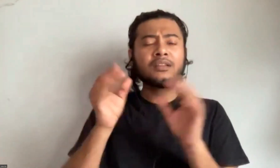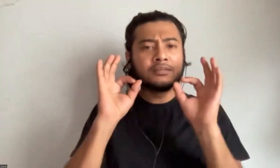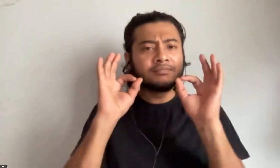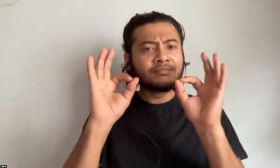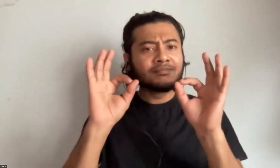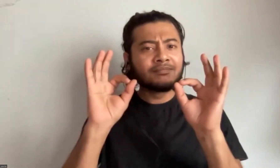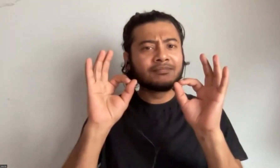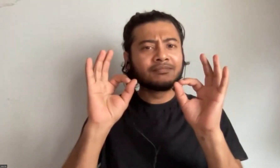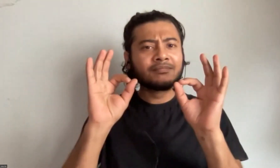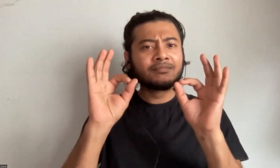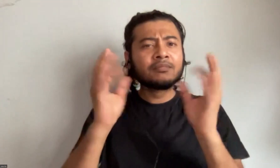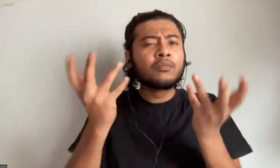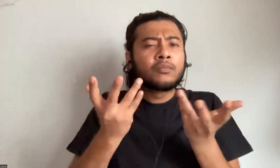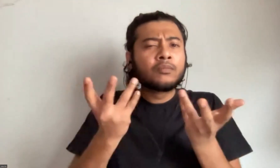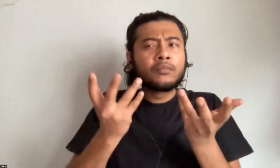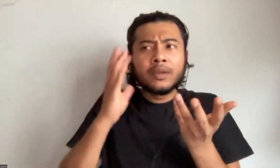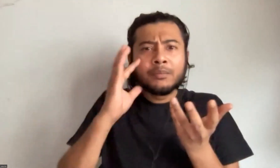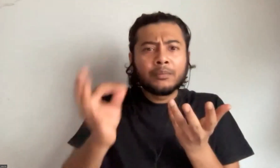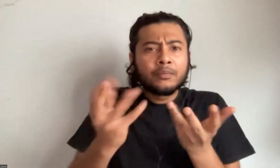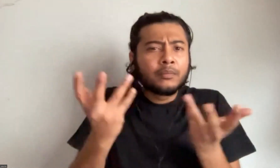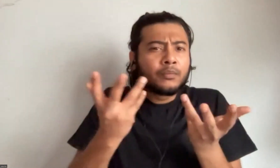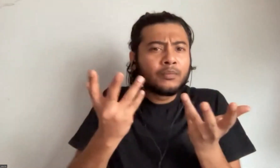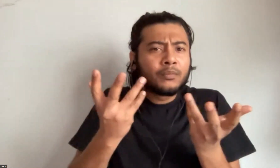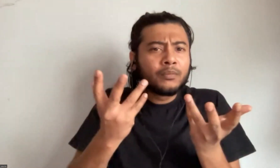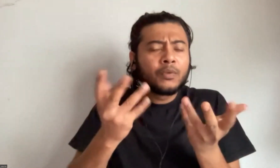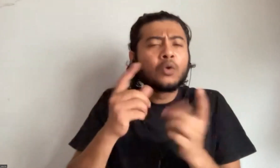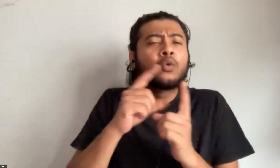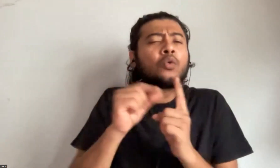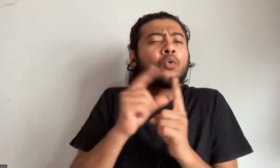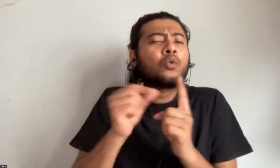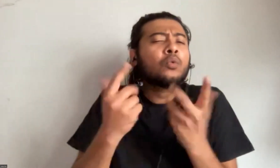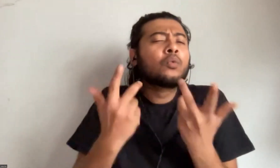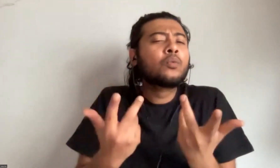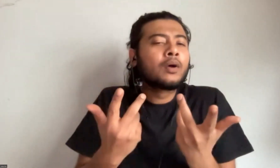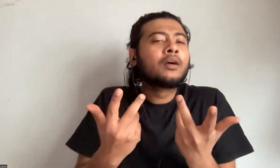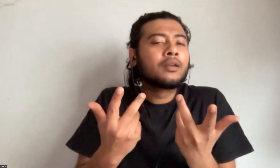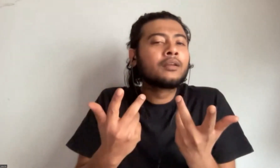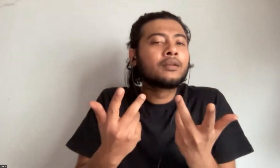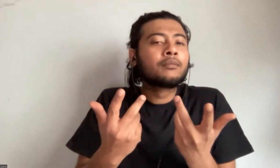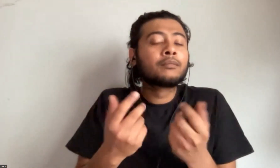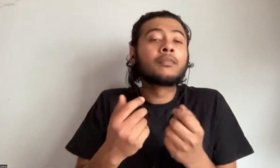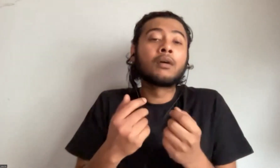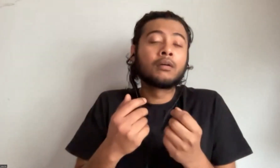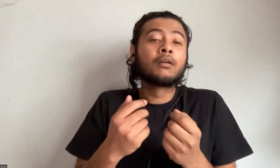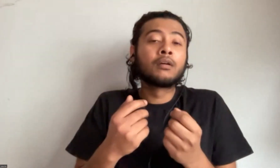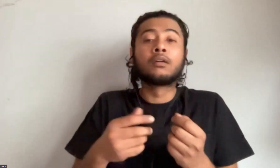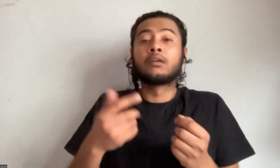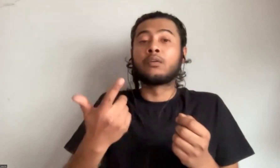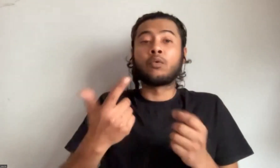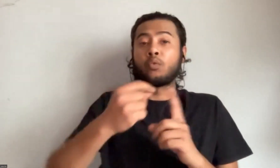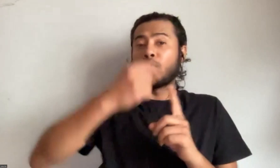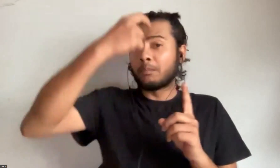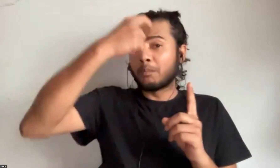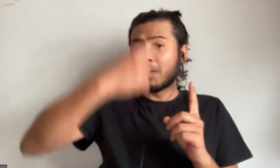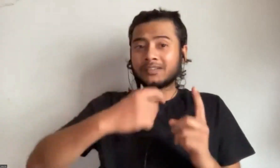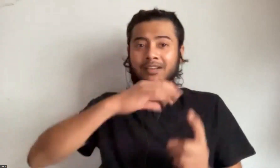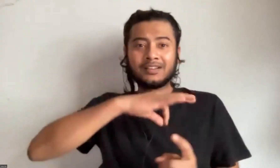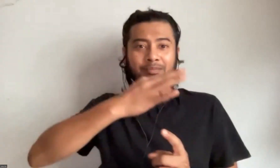on chanting and what actually happens when we are doing the japa or when we are chanting the Hare Krishna Mahamantra.